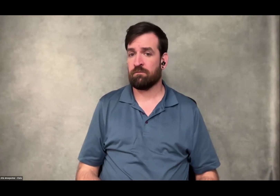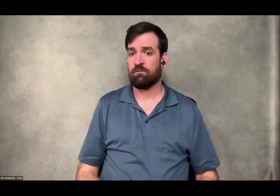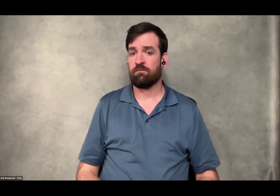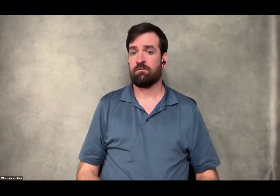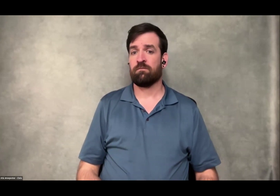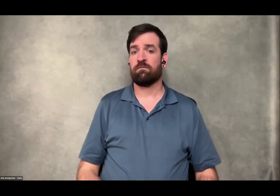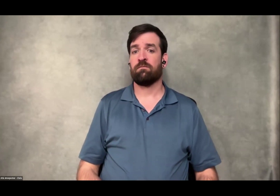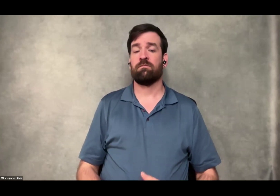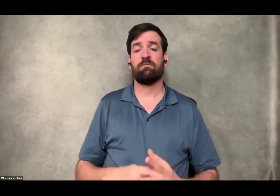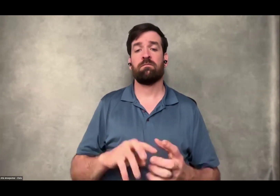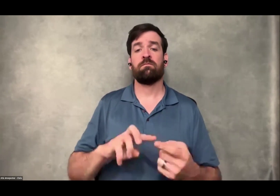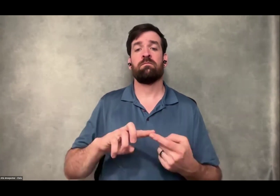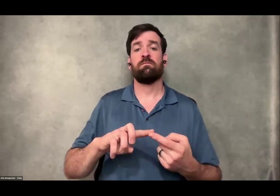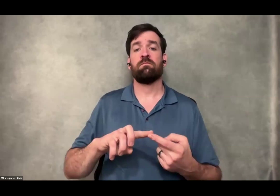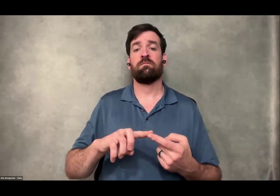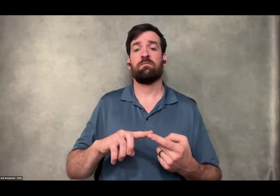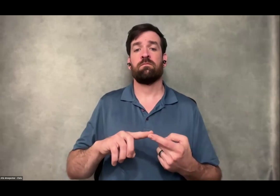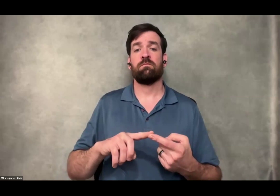So when we're looking at